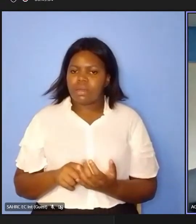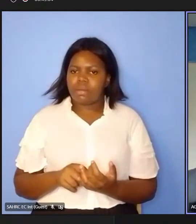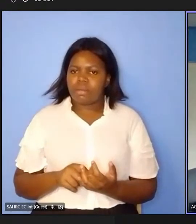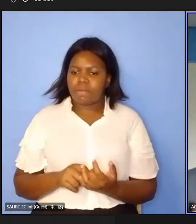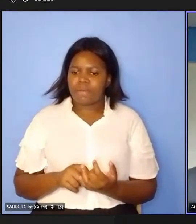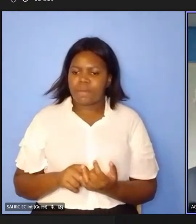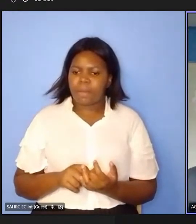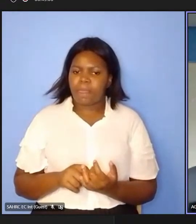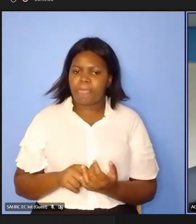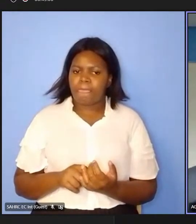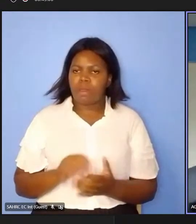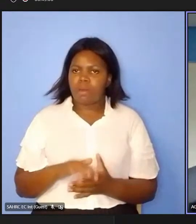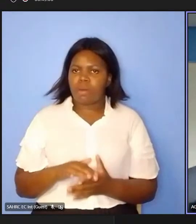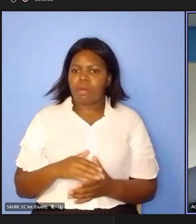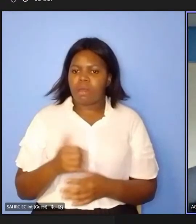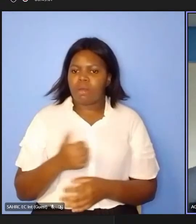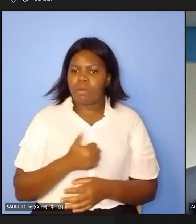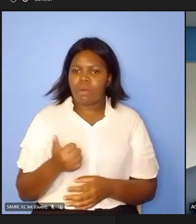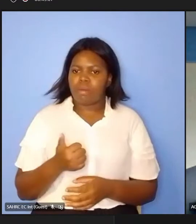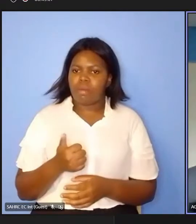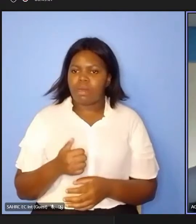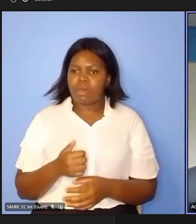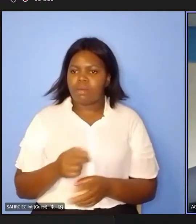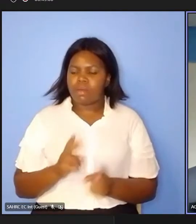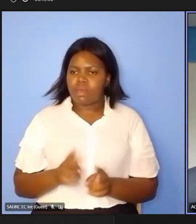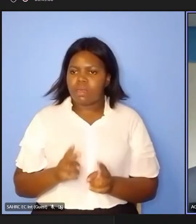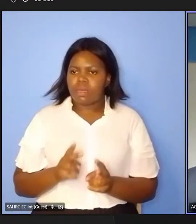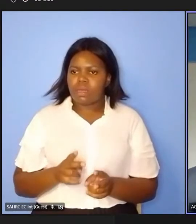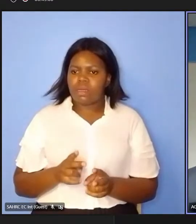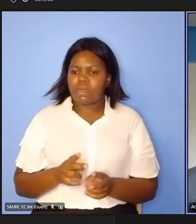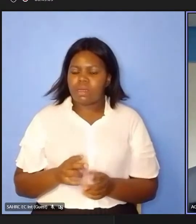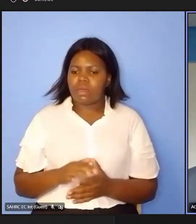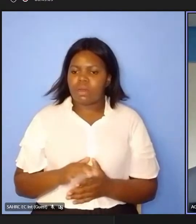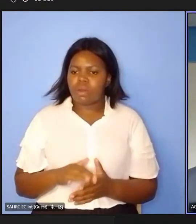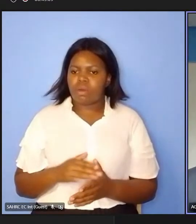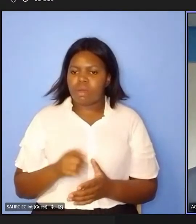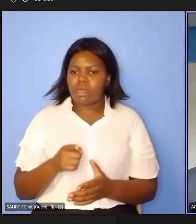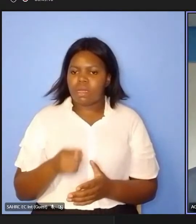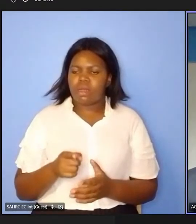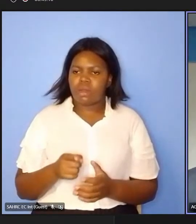to publish it as soon as possible, because clearly this is something that can't wait.